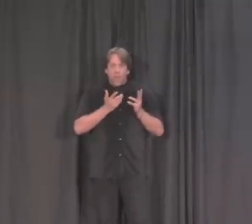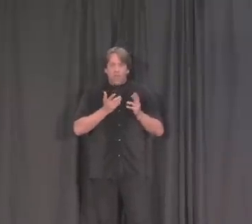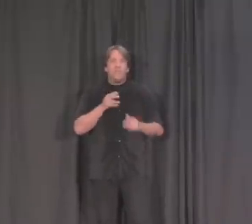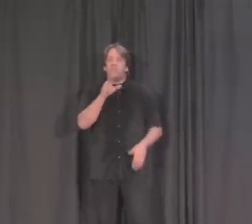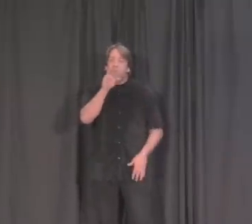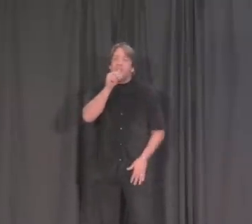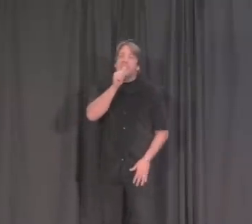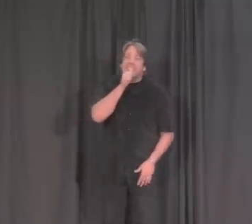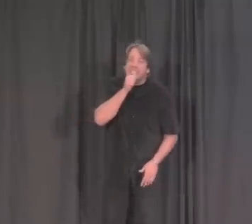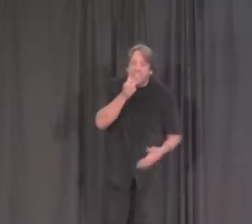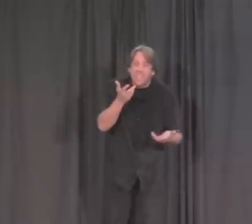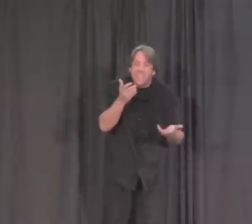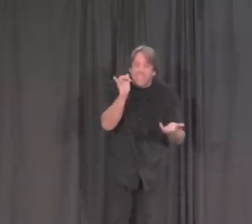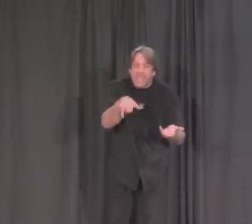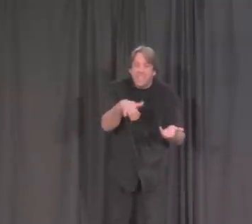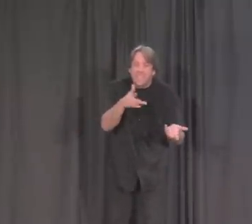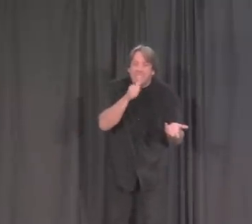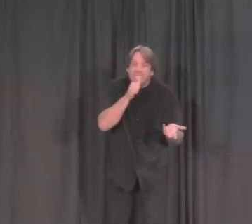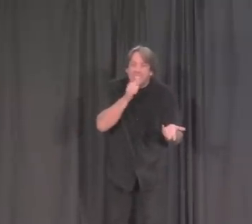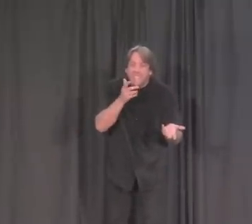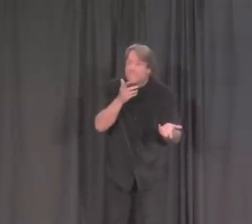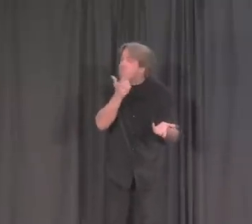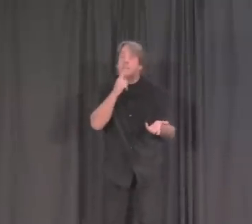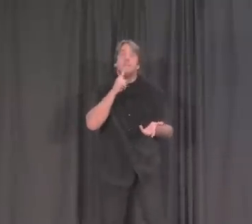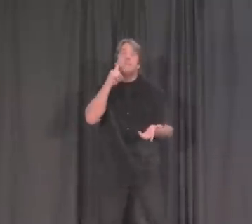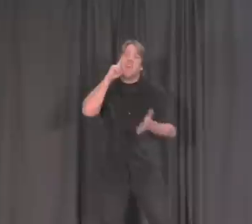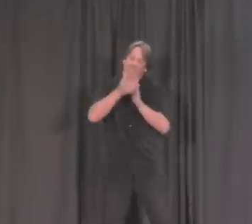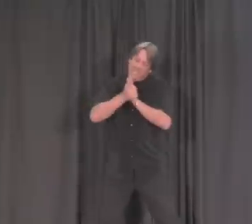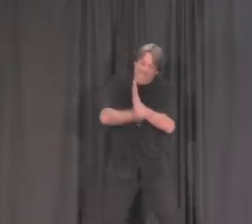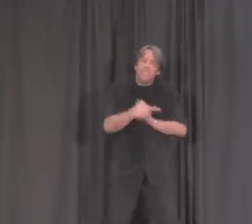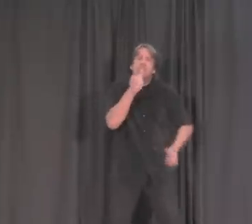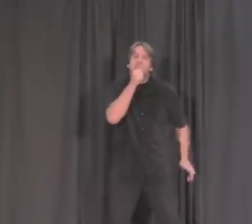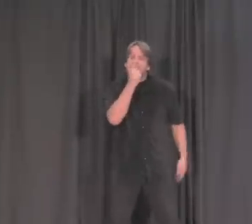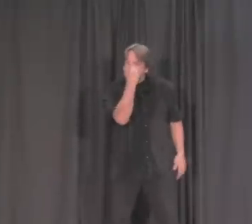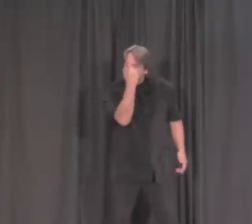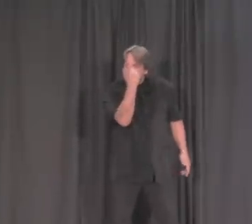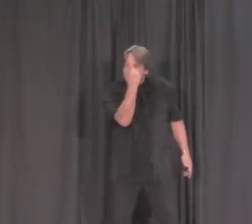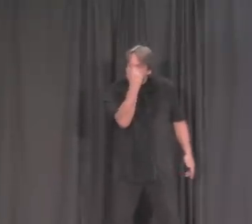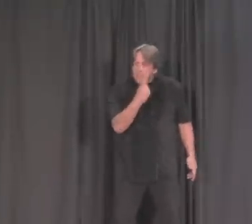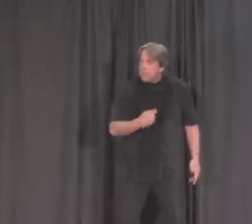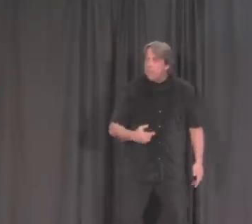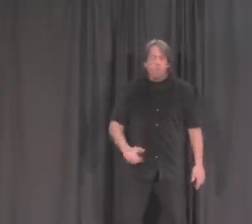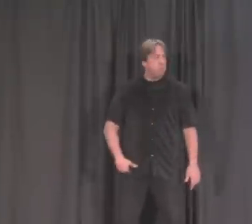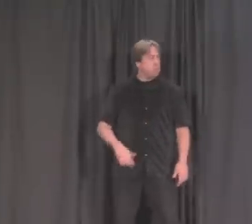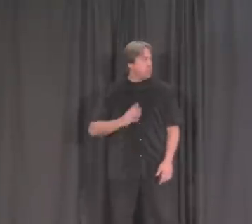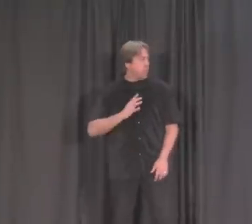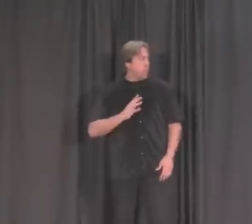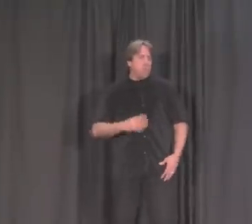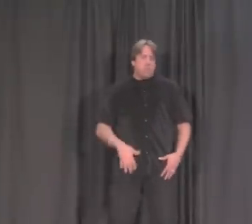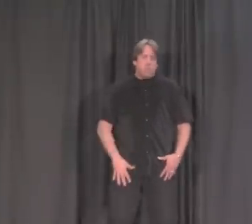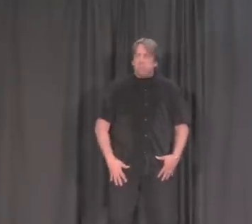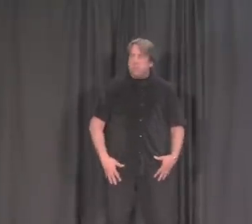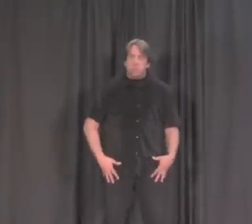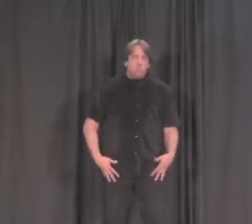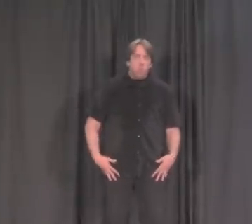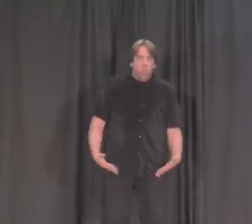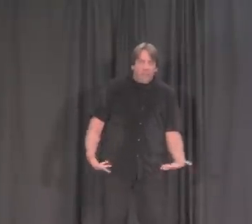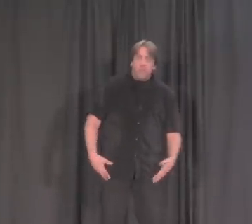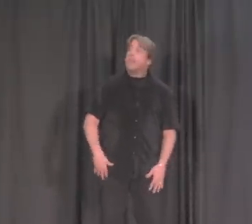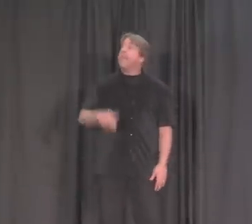Wait, secrets are the part, not the secret part, fool. The secret part. Because deaf people are very good at telling secrets. Come here. I went, what is it?